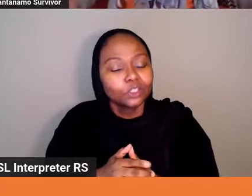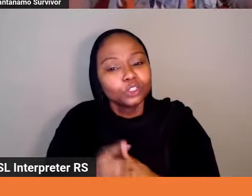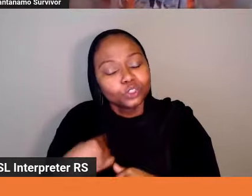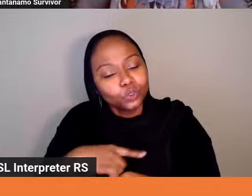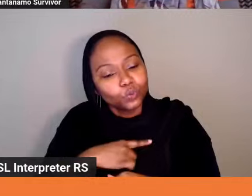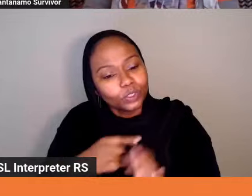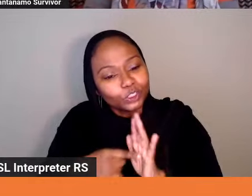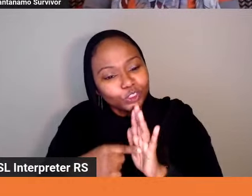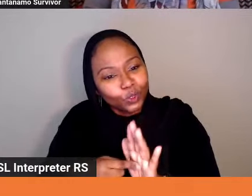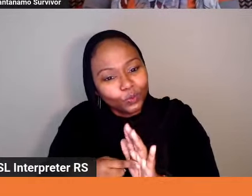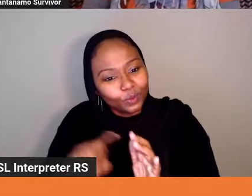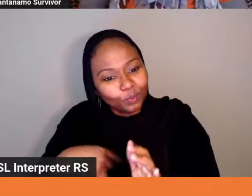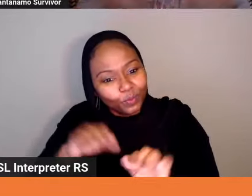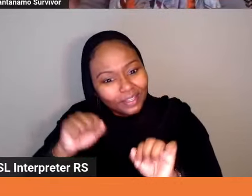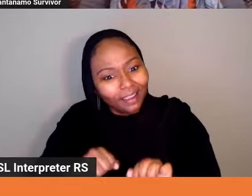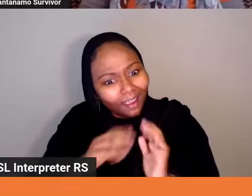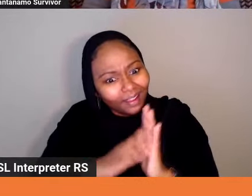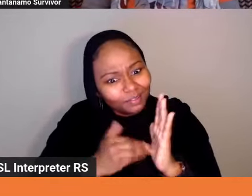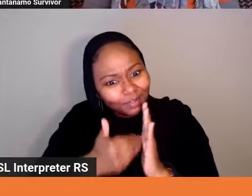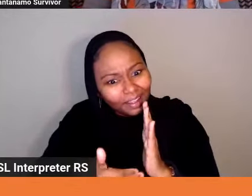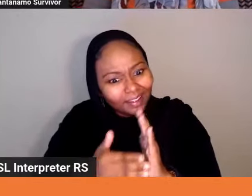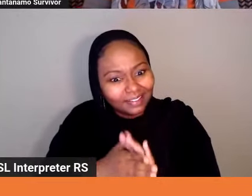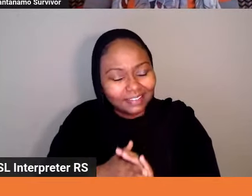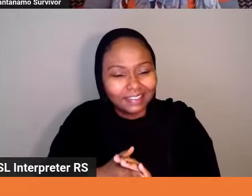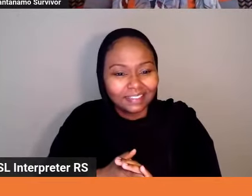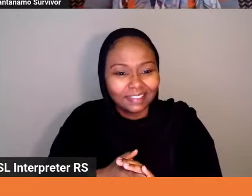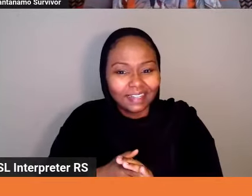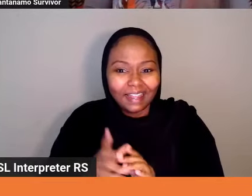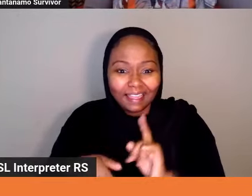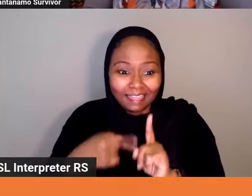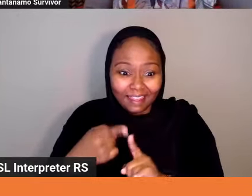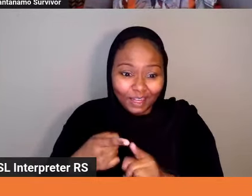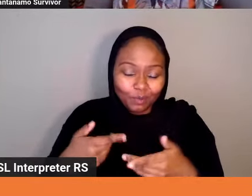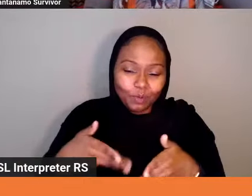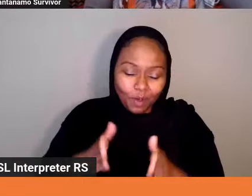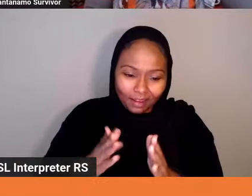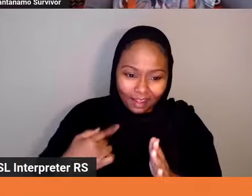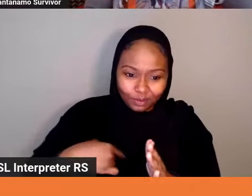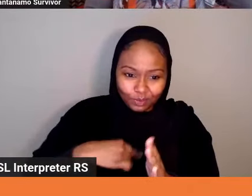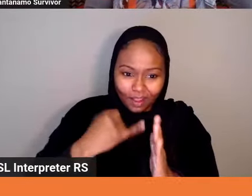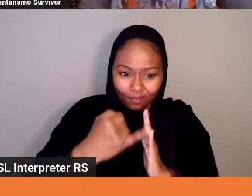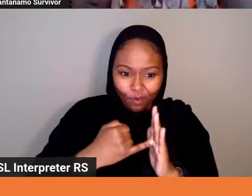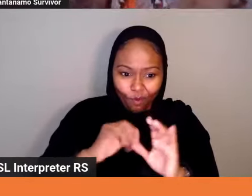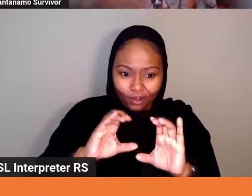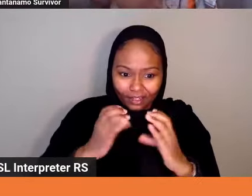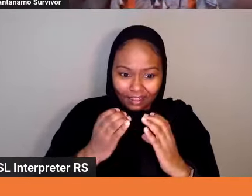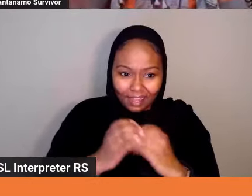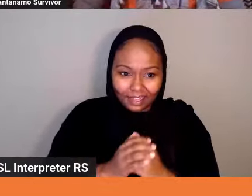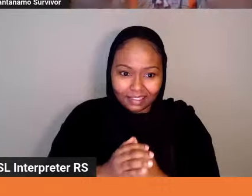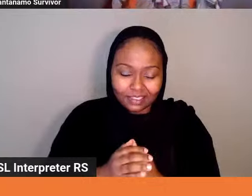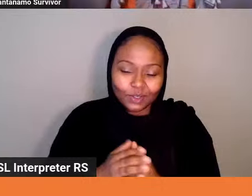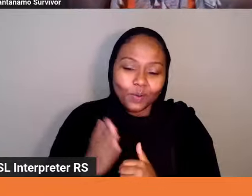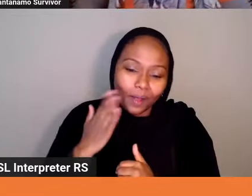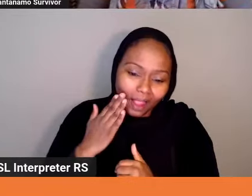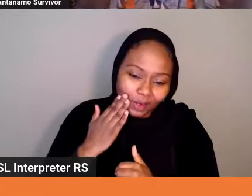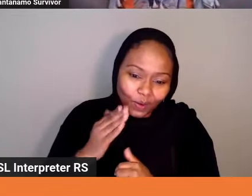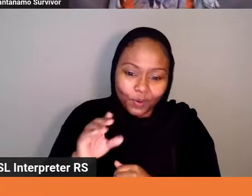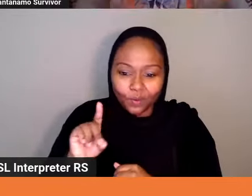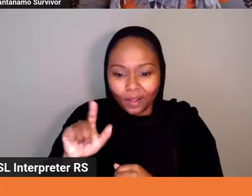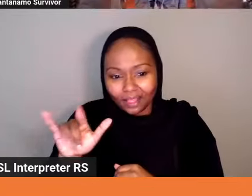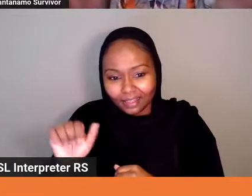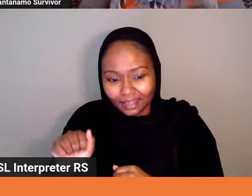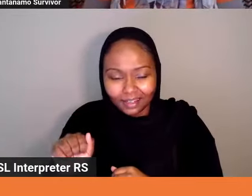can paint, basically. Then we were allowed to have art class. So as you know, Alia, you know, the process of making art was